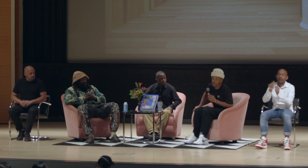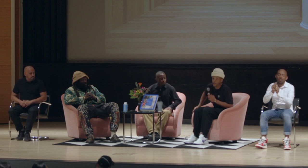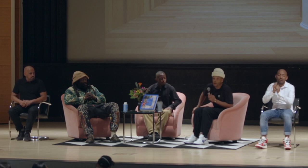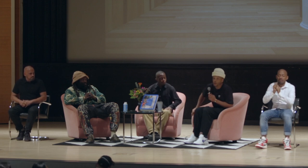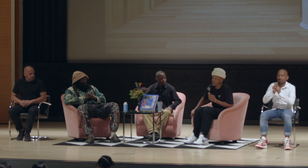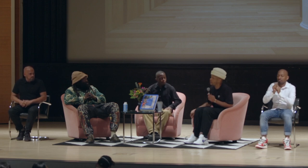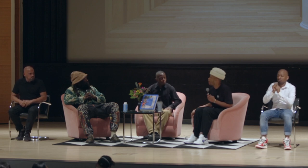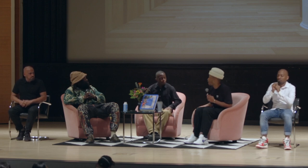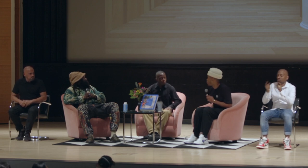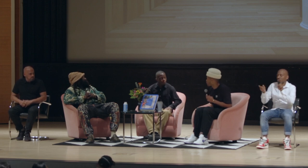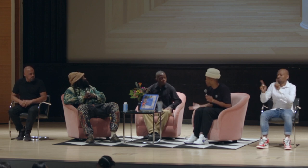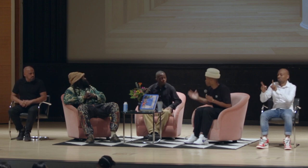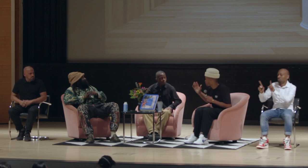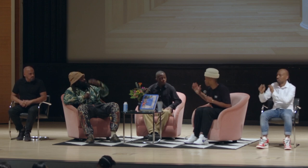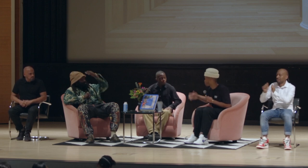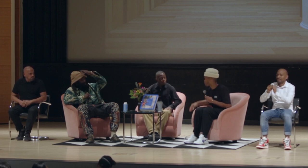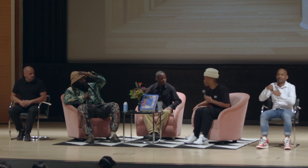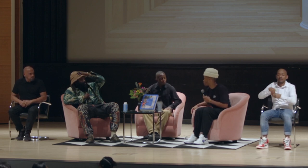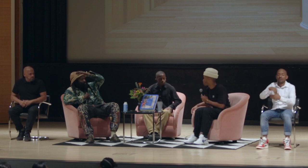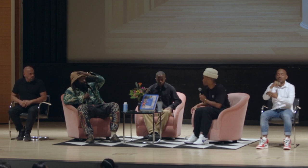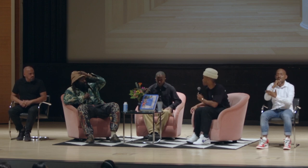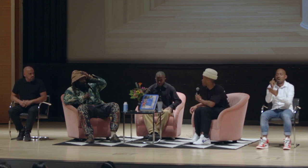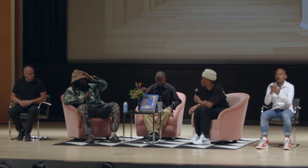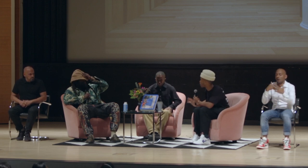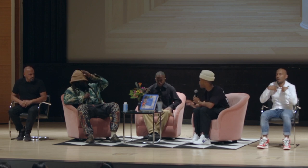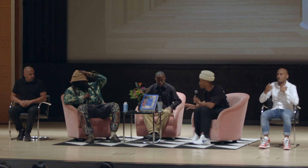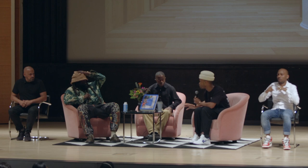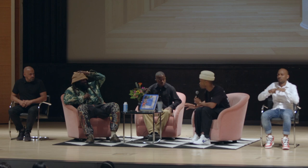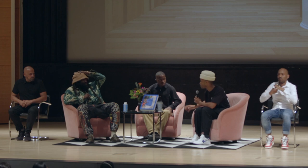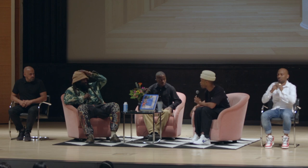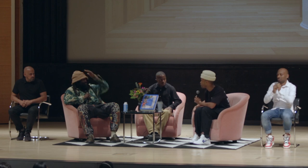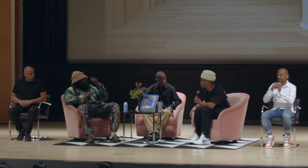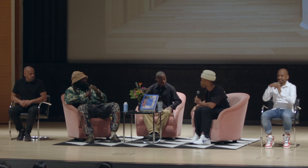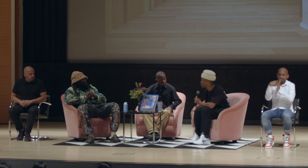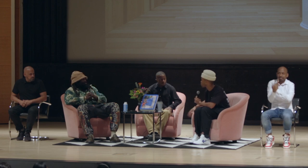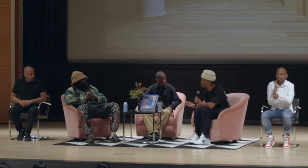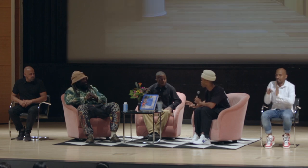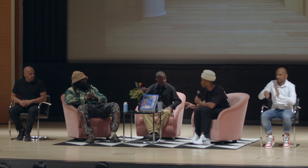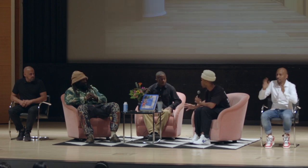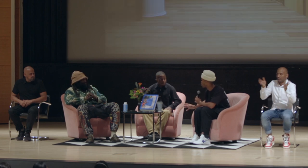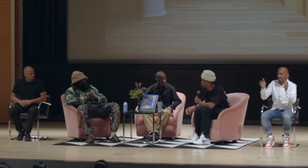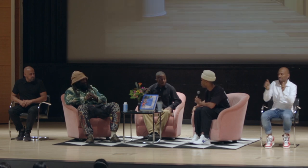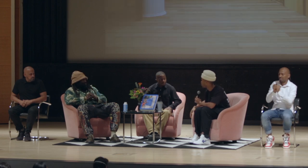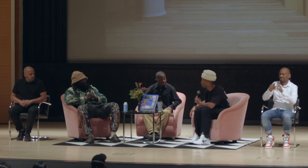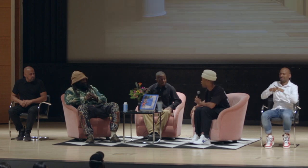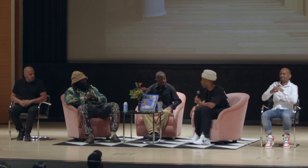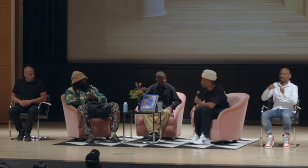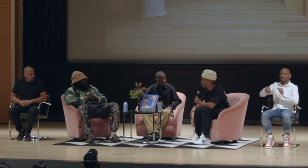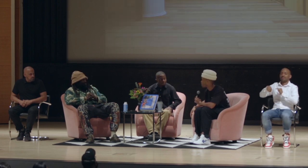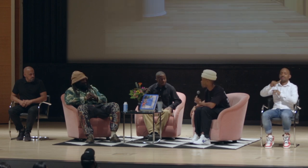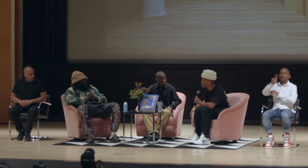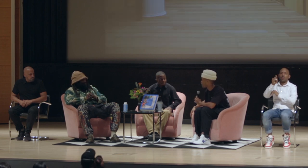collaboration in art. I wanted to sort of just get right into it and sort of start with a question